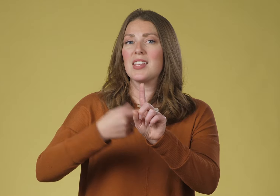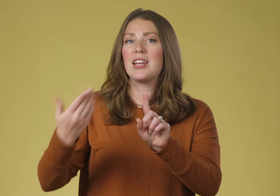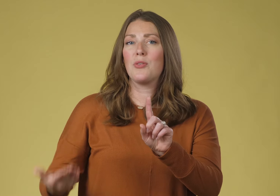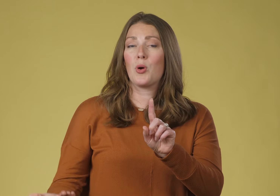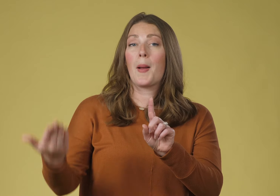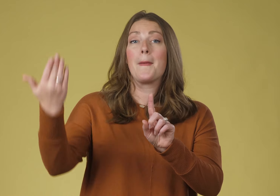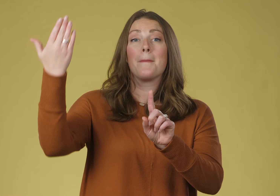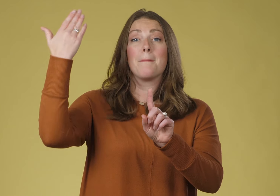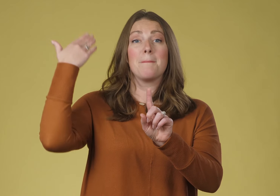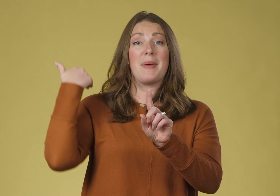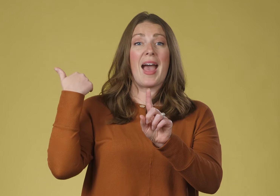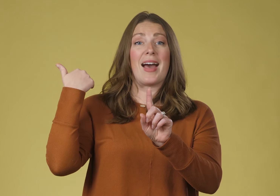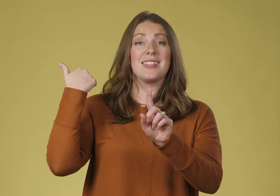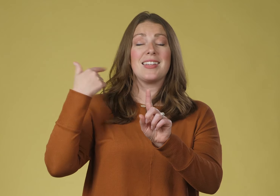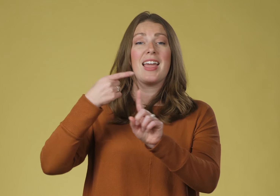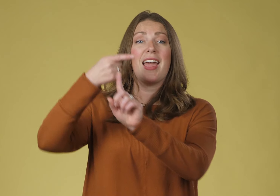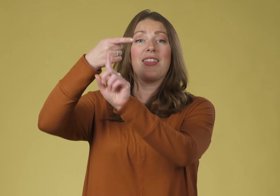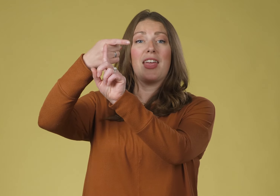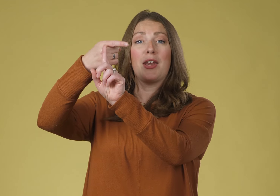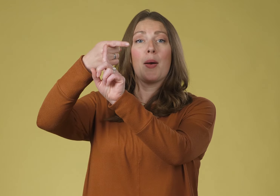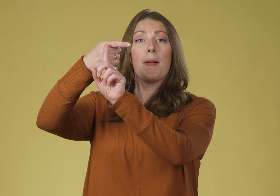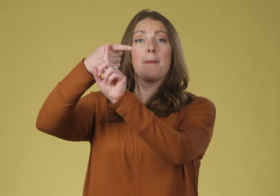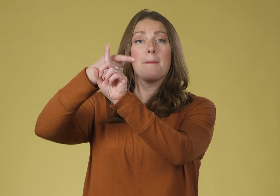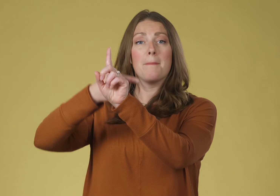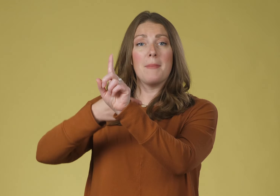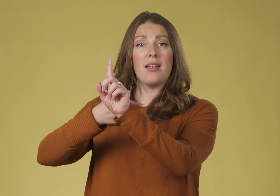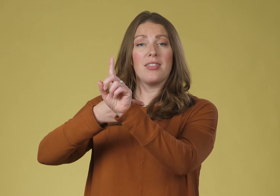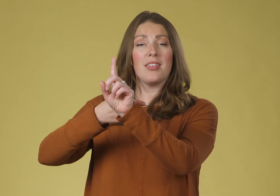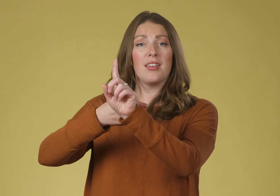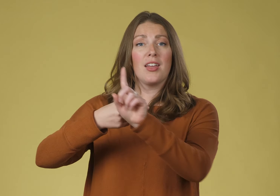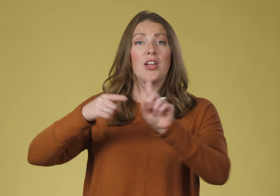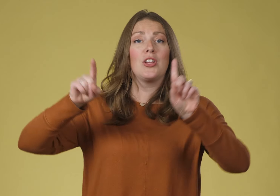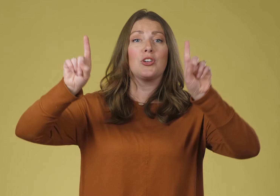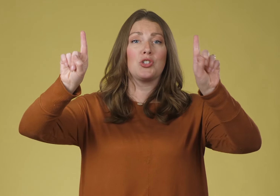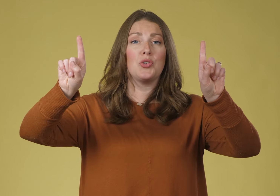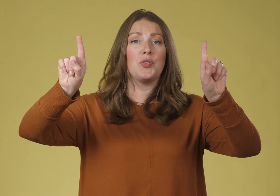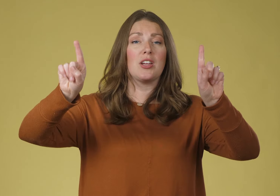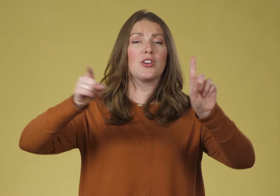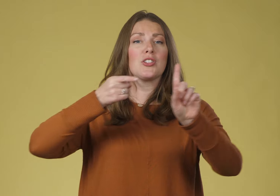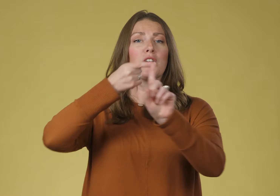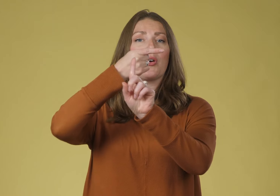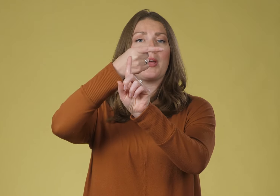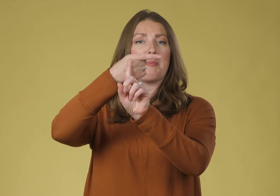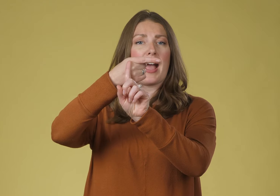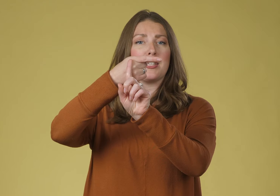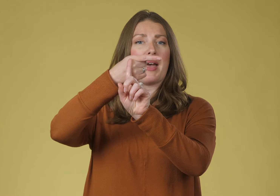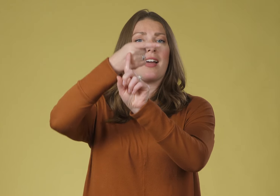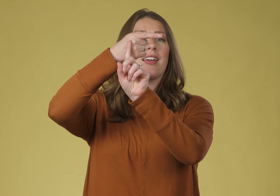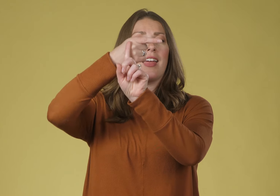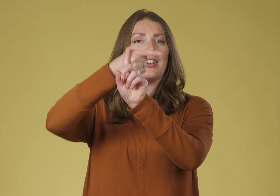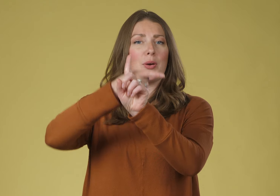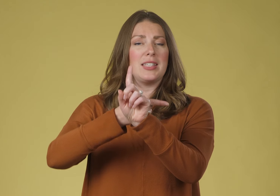sign for past and then month. Your 2 fingers going back to back and going